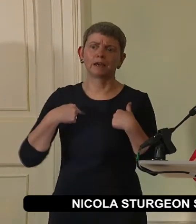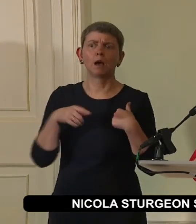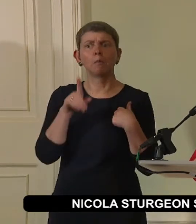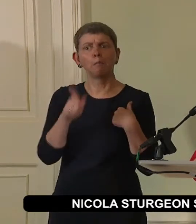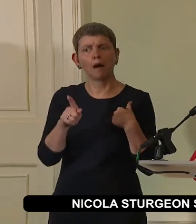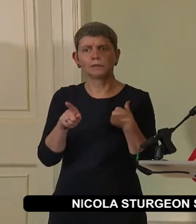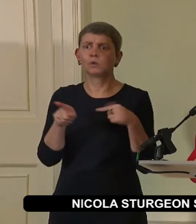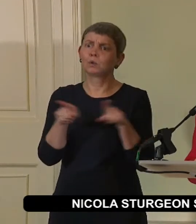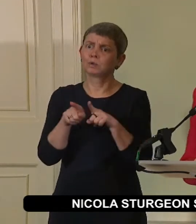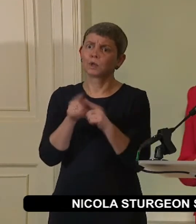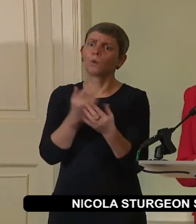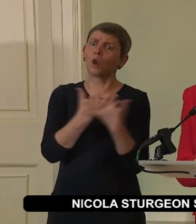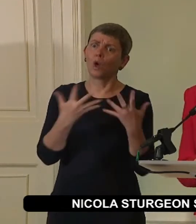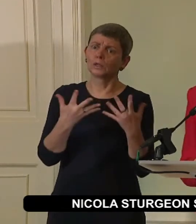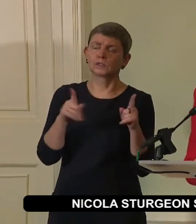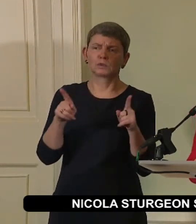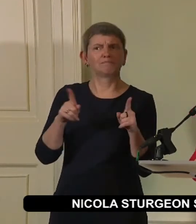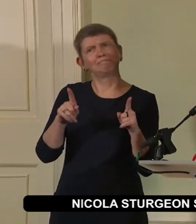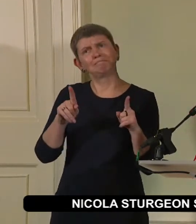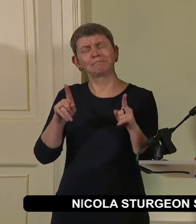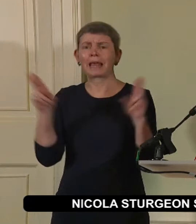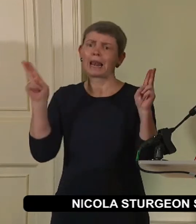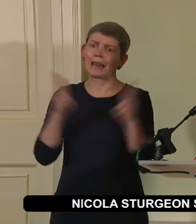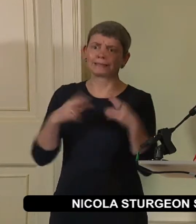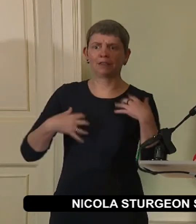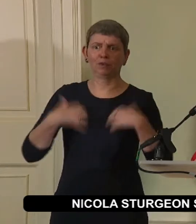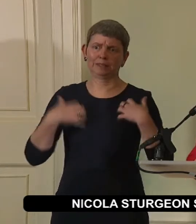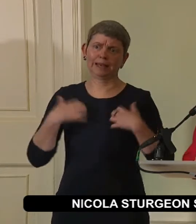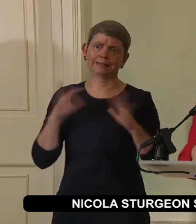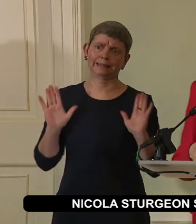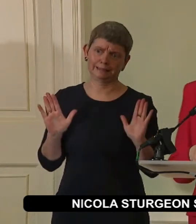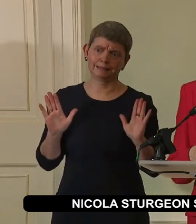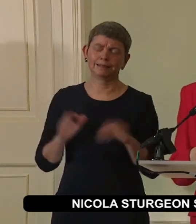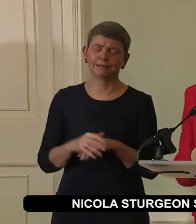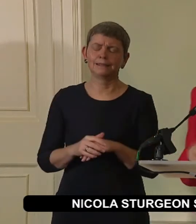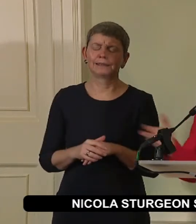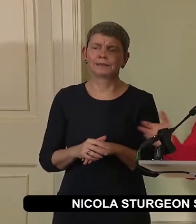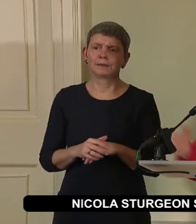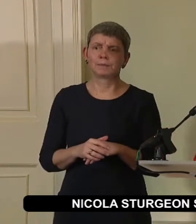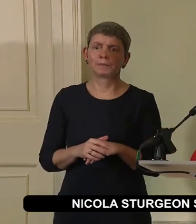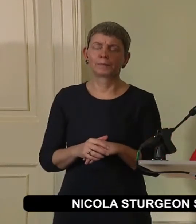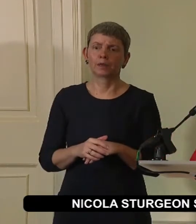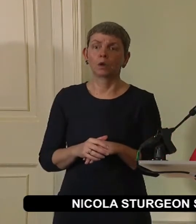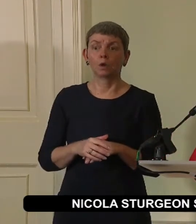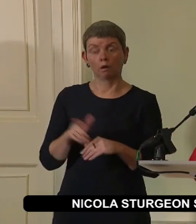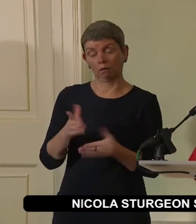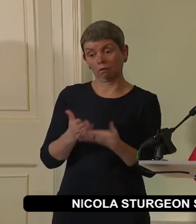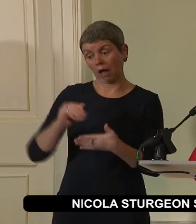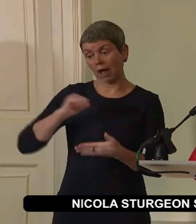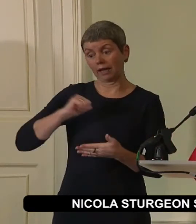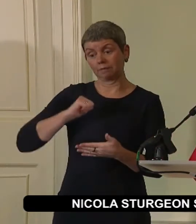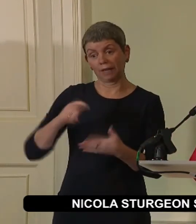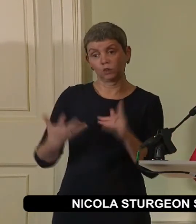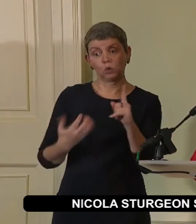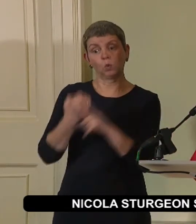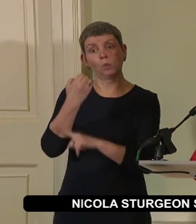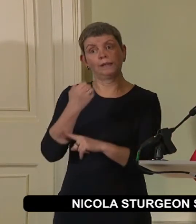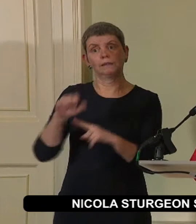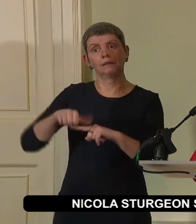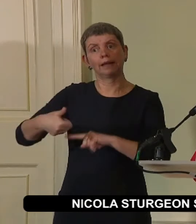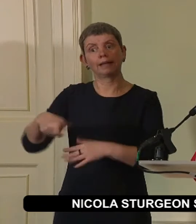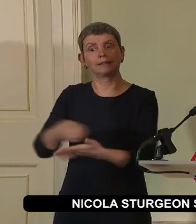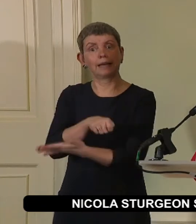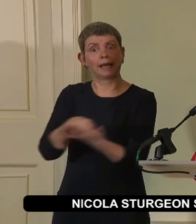say, might not be quite so enthusiastic, we are firmly on course to win the next election, while our opponents